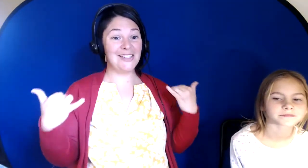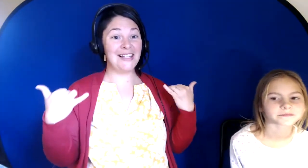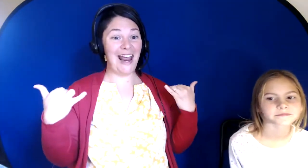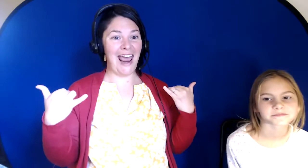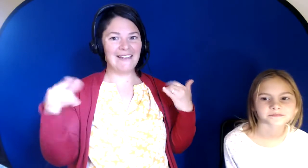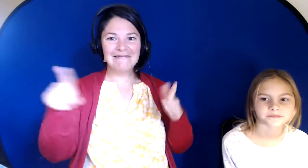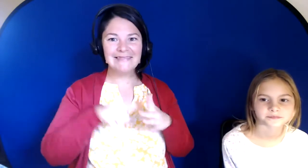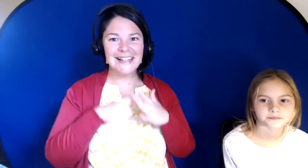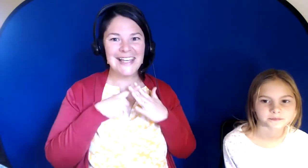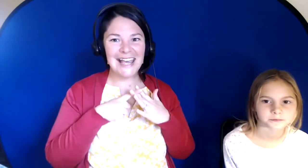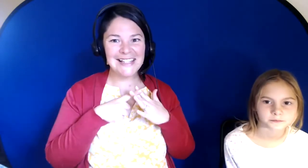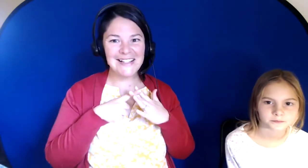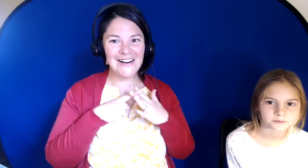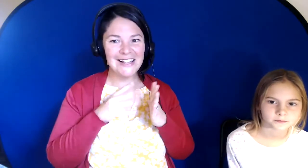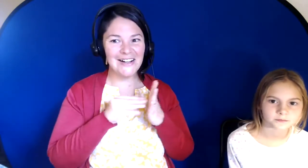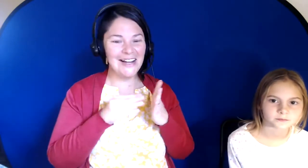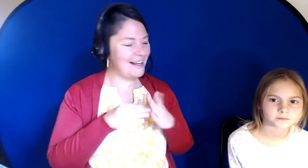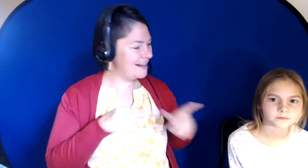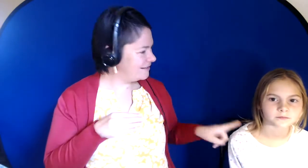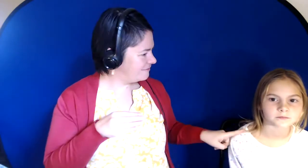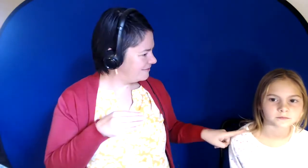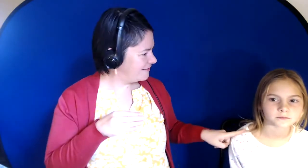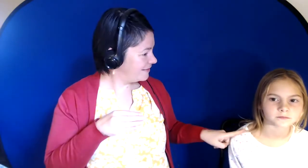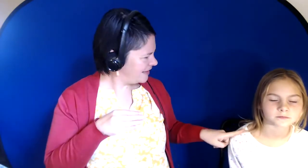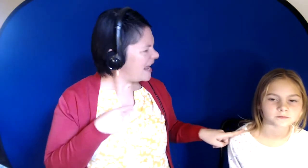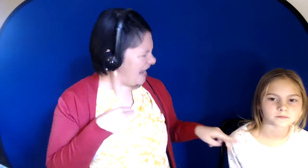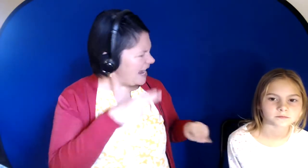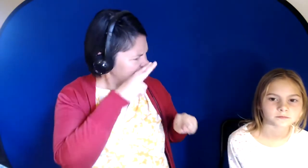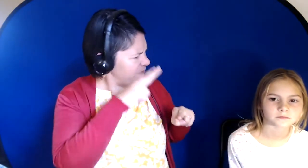today. Get started learning? It's fun,